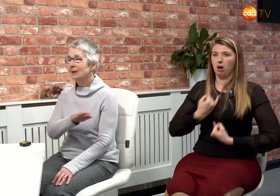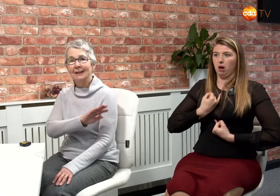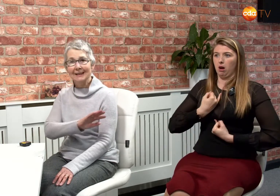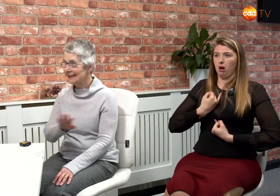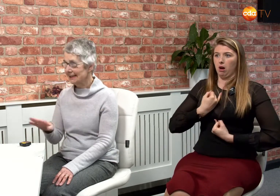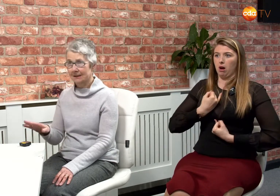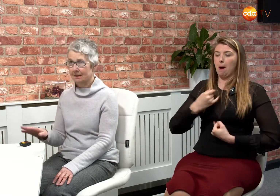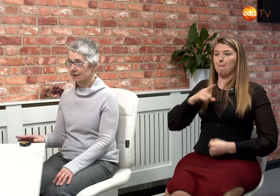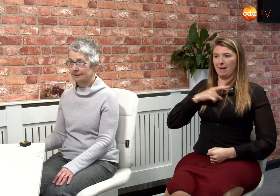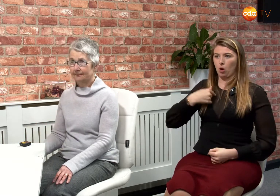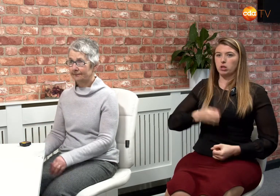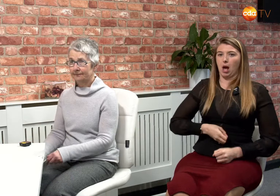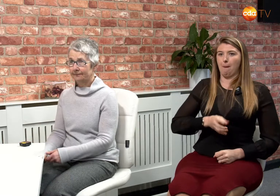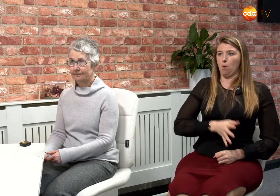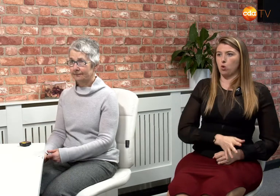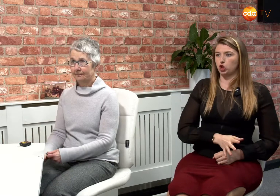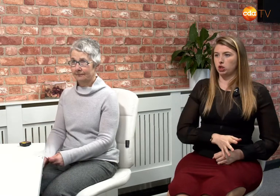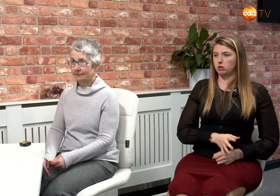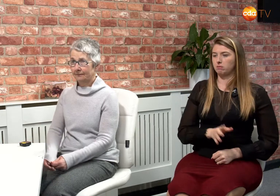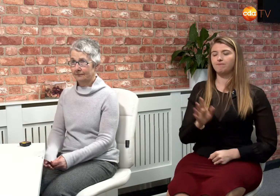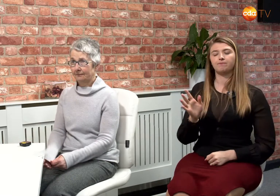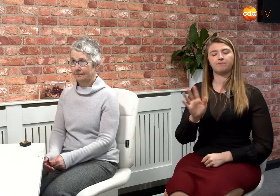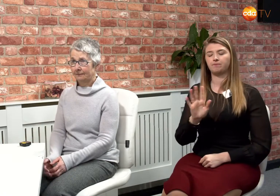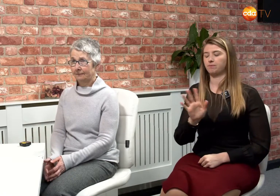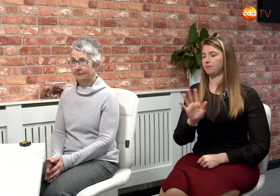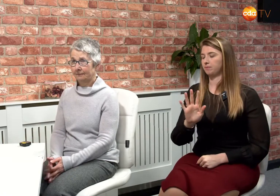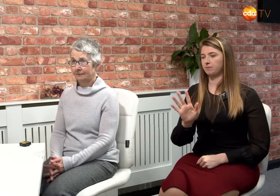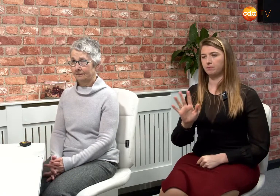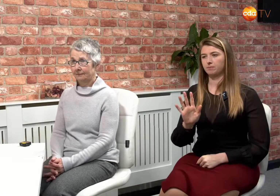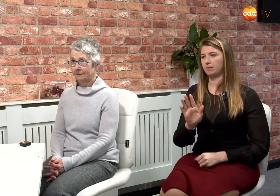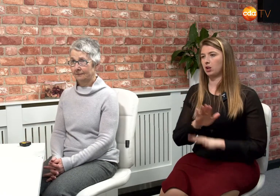an abortion. It isn't.